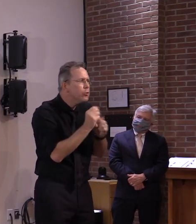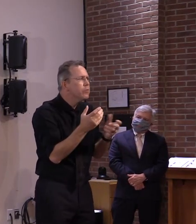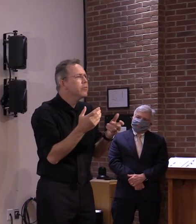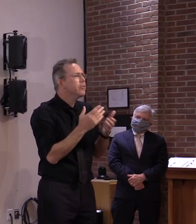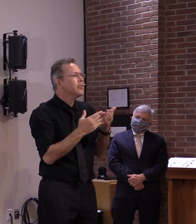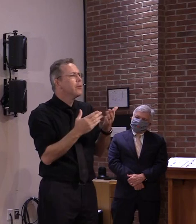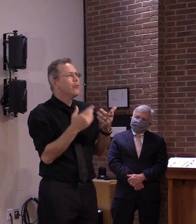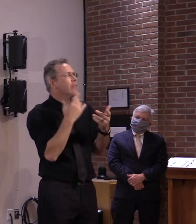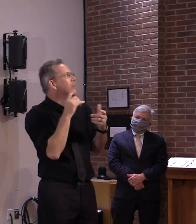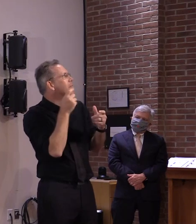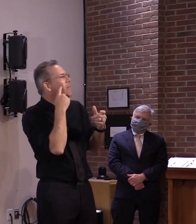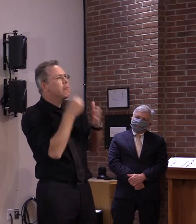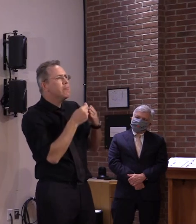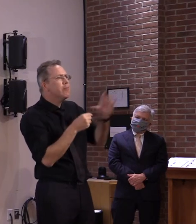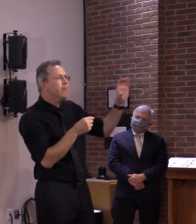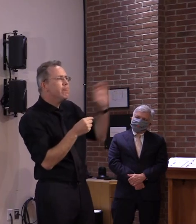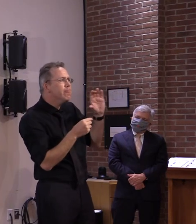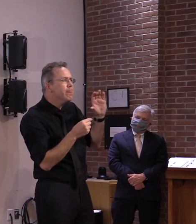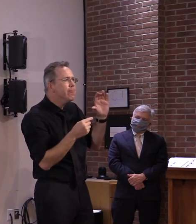dollars